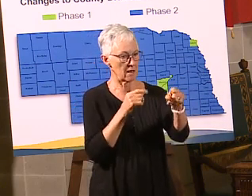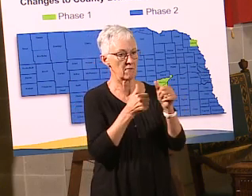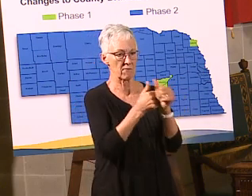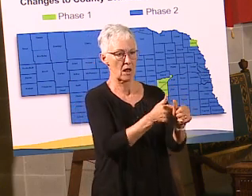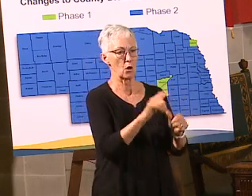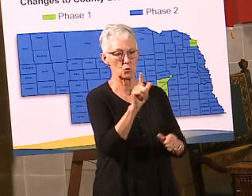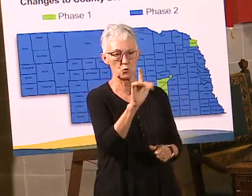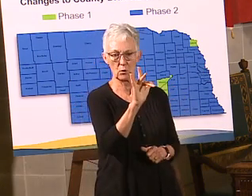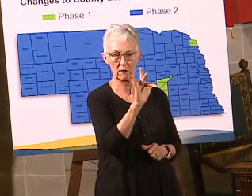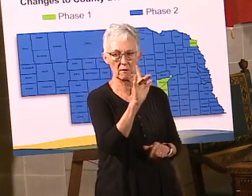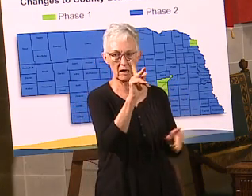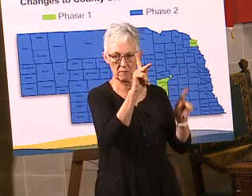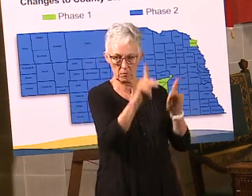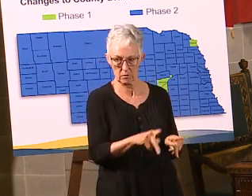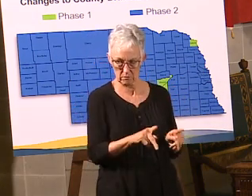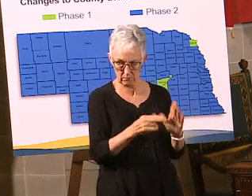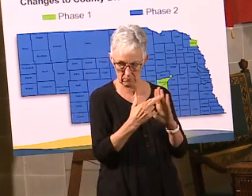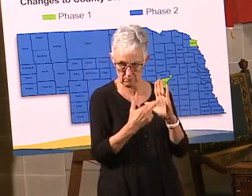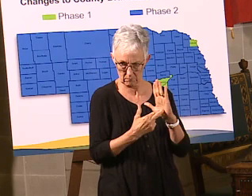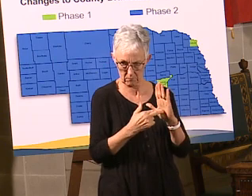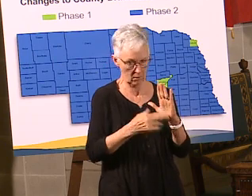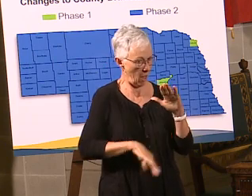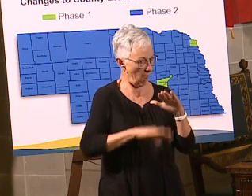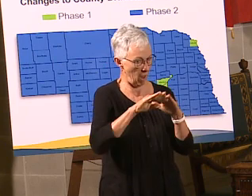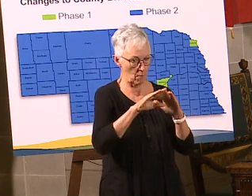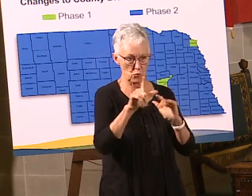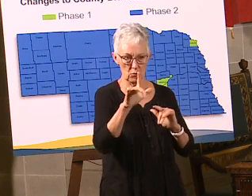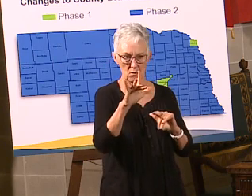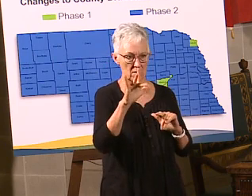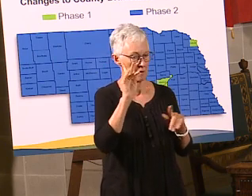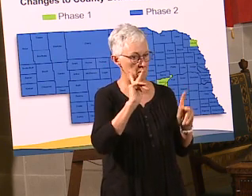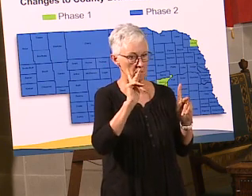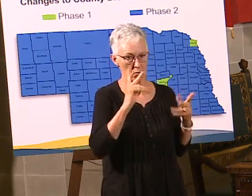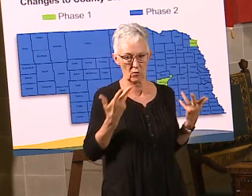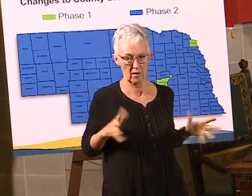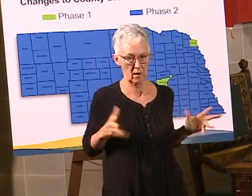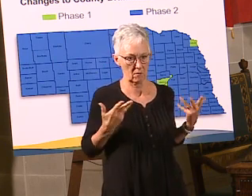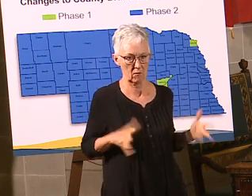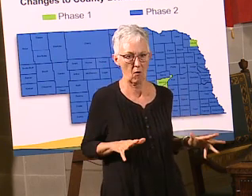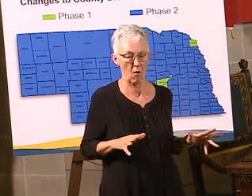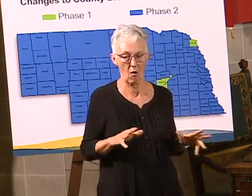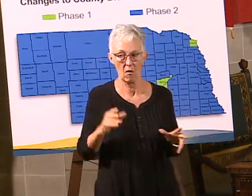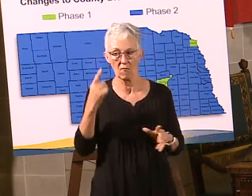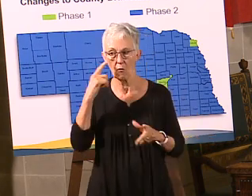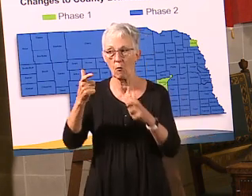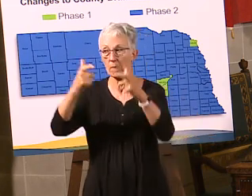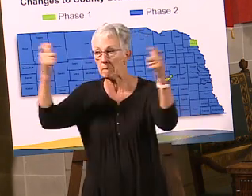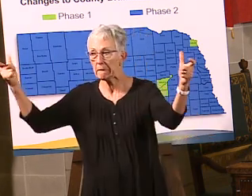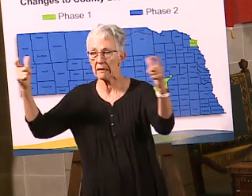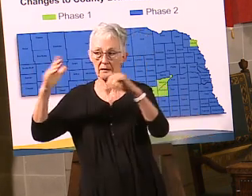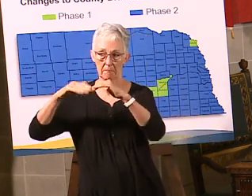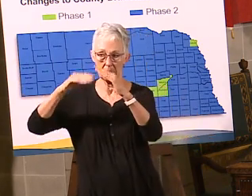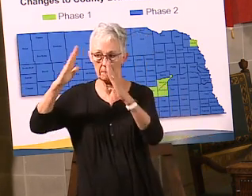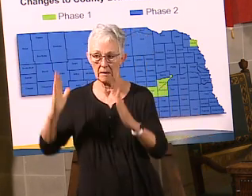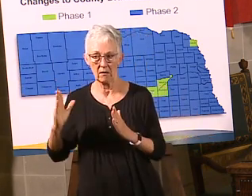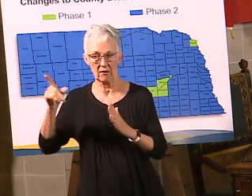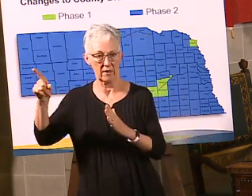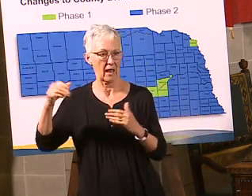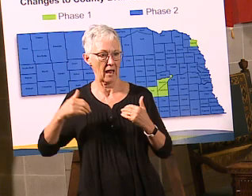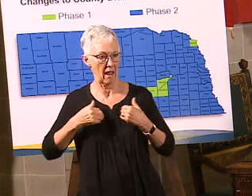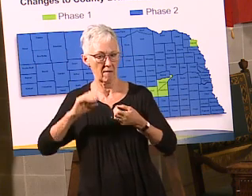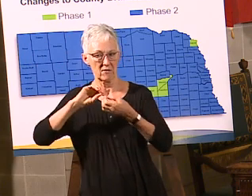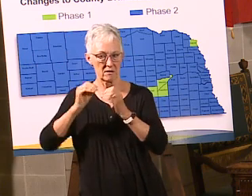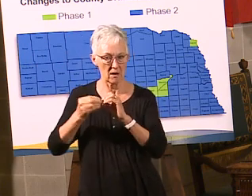not a venue where you've got a rated occupancy, then you will be under the 25-person rule in June for gatherings. That's all I've